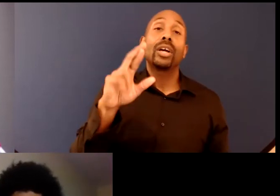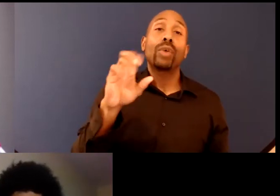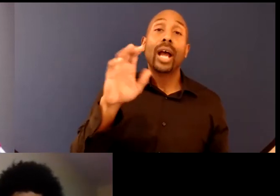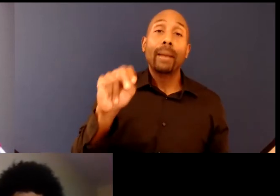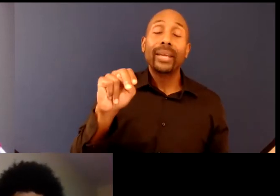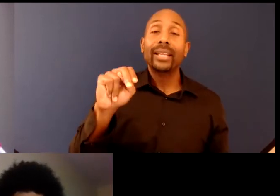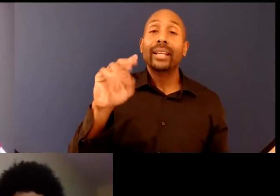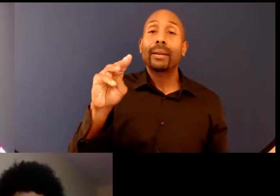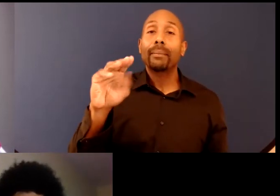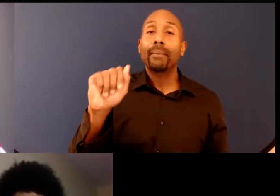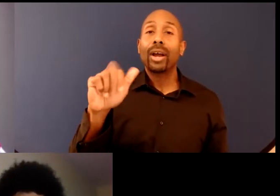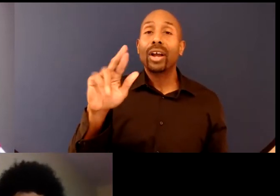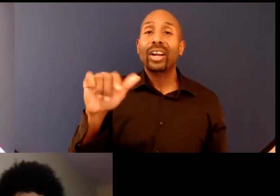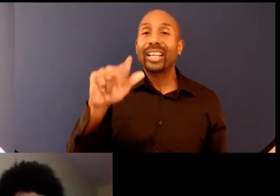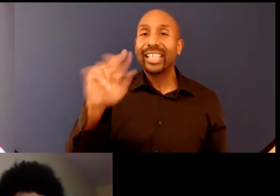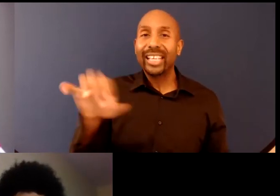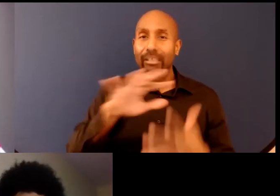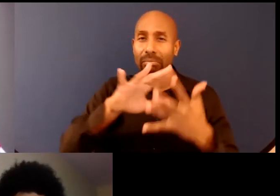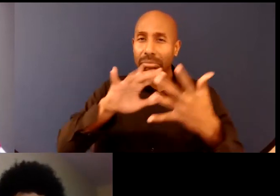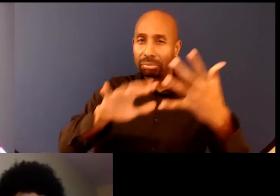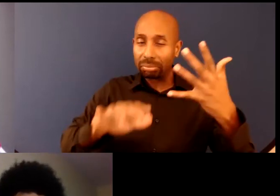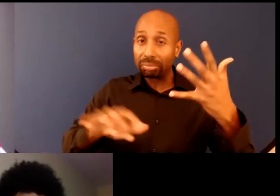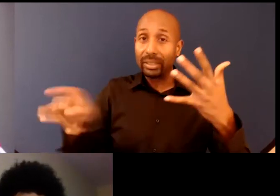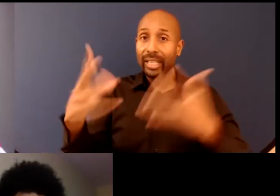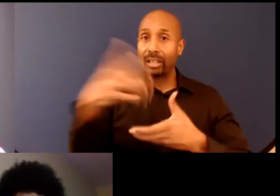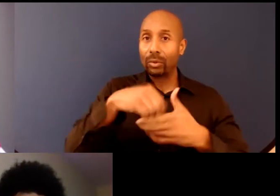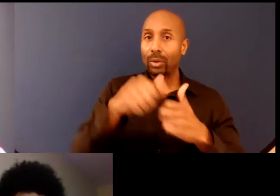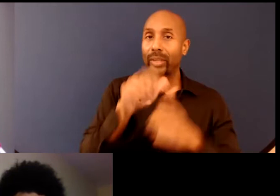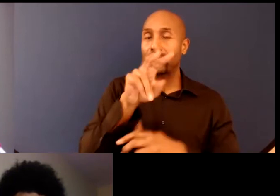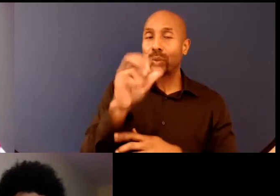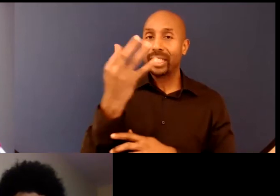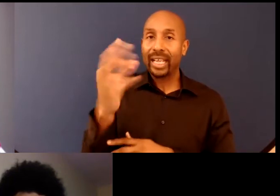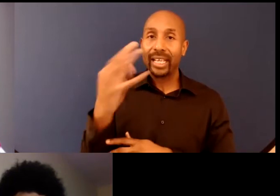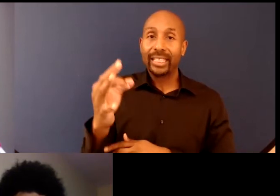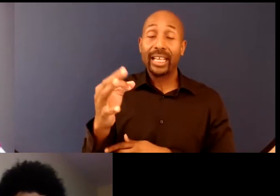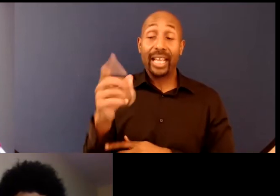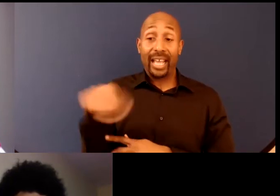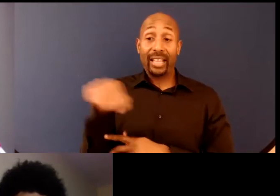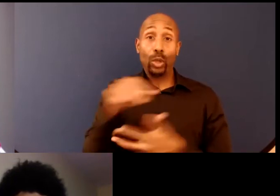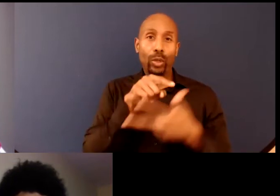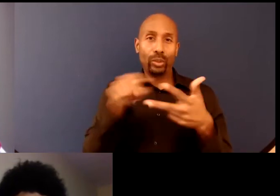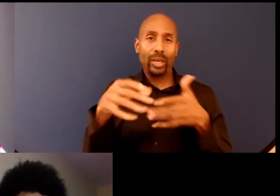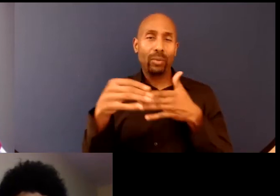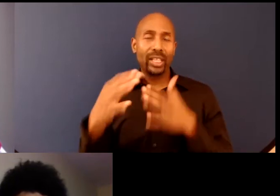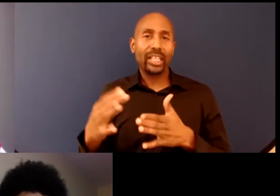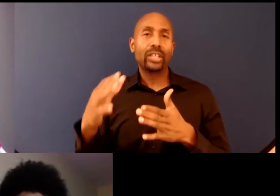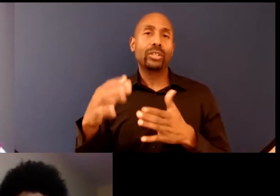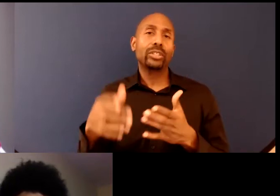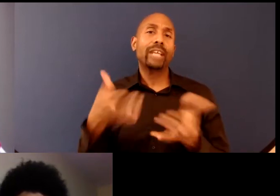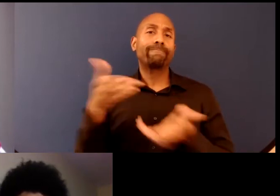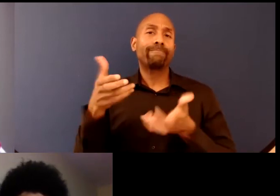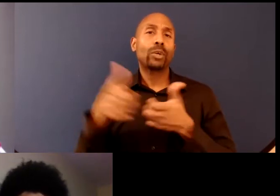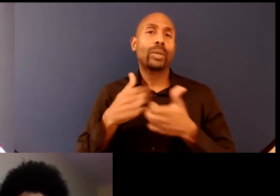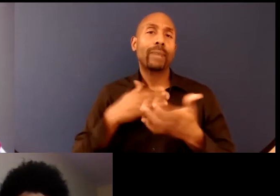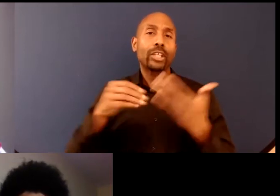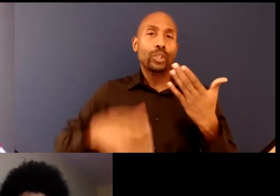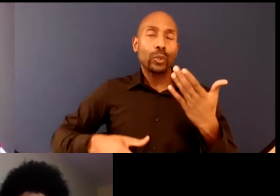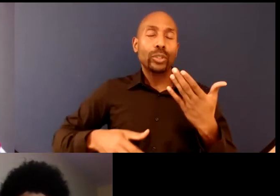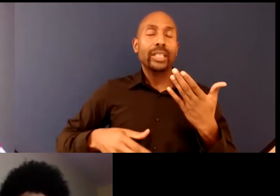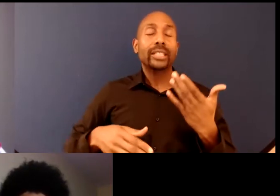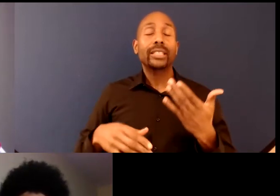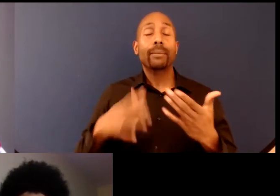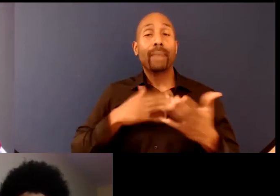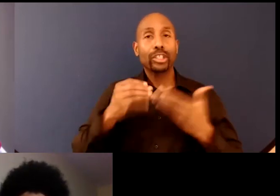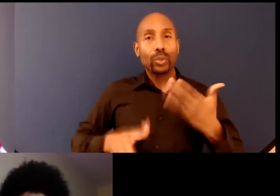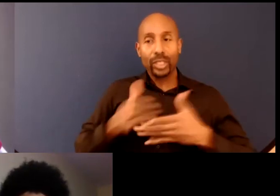academic year collaborated with my students and served as sounding boards, knowledge experts, and friends of the project, of the